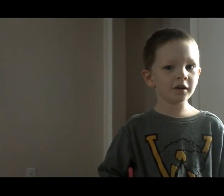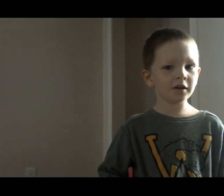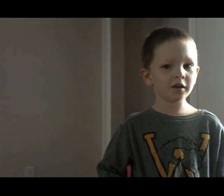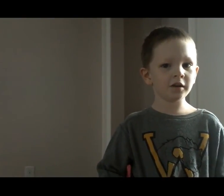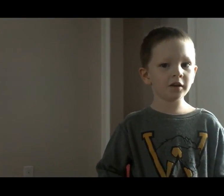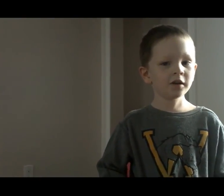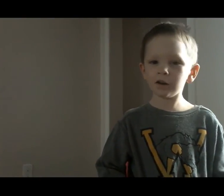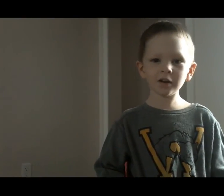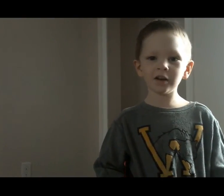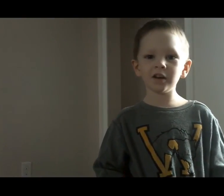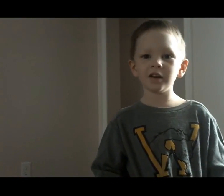Rain.